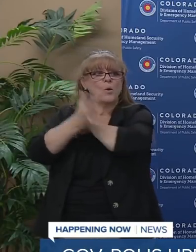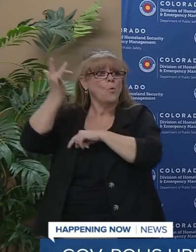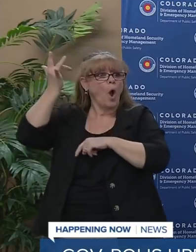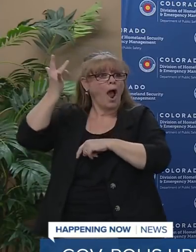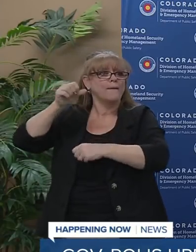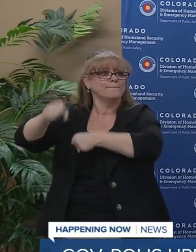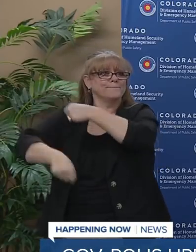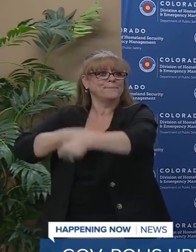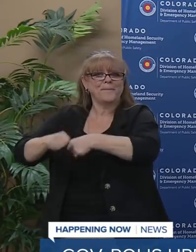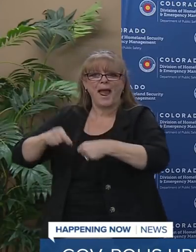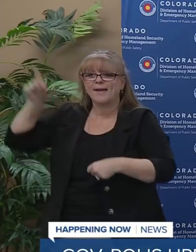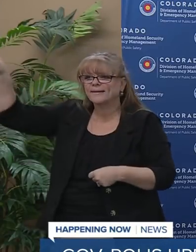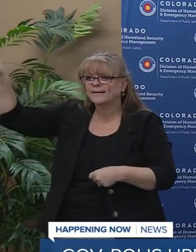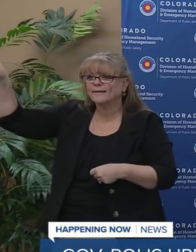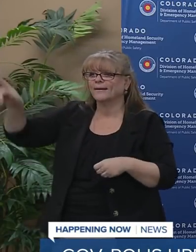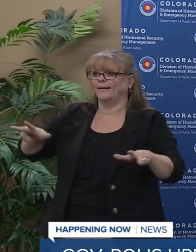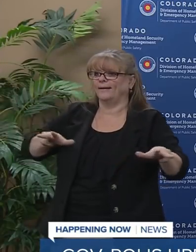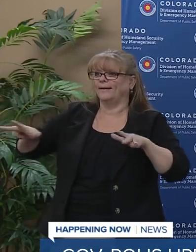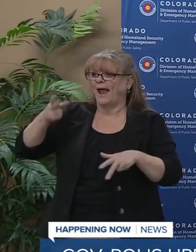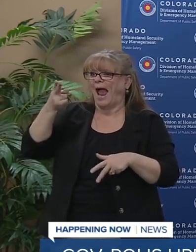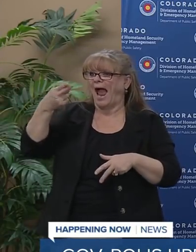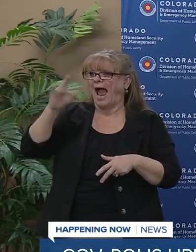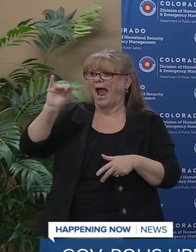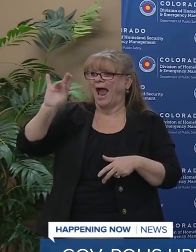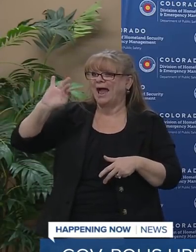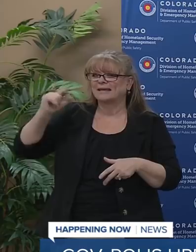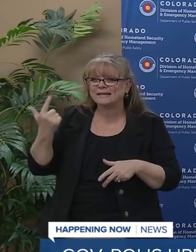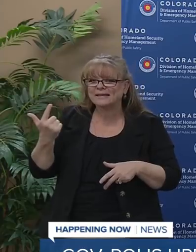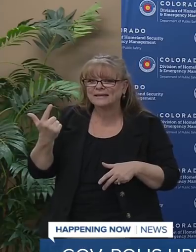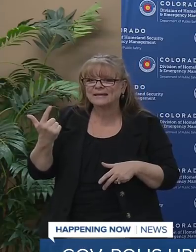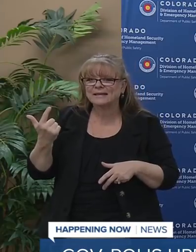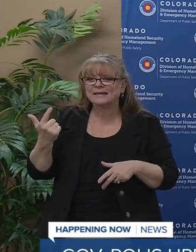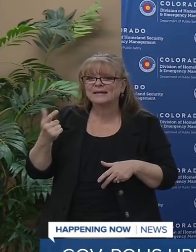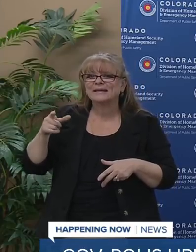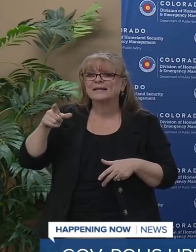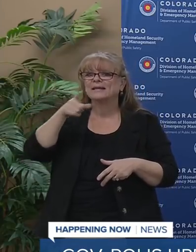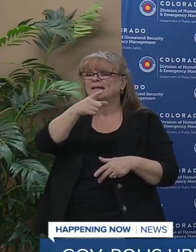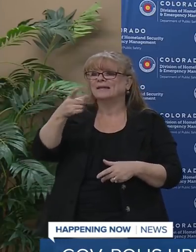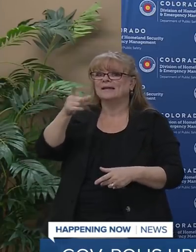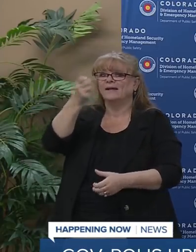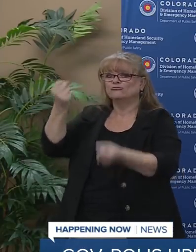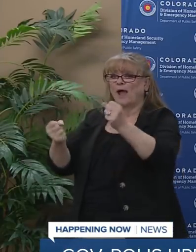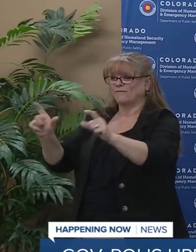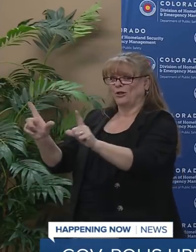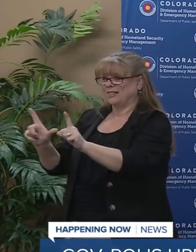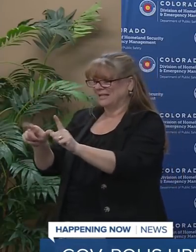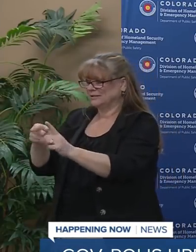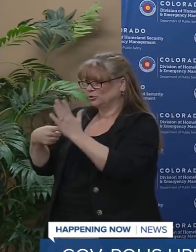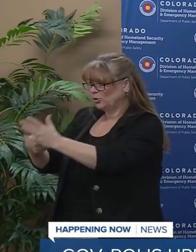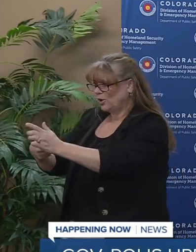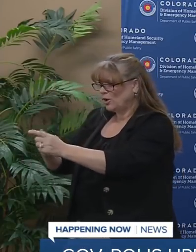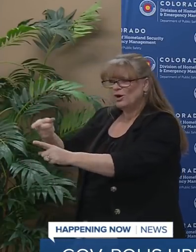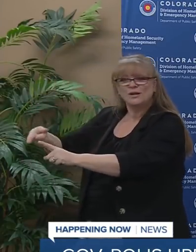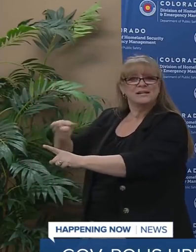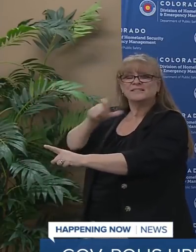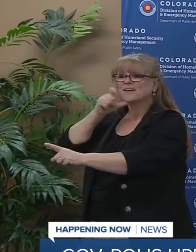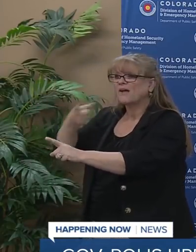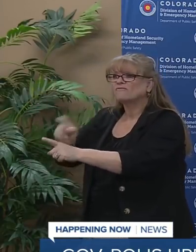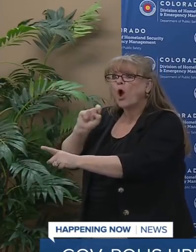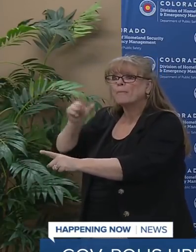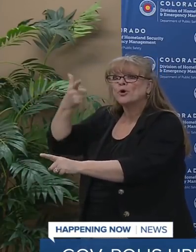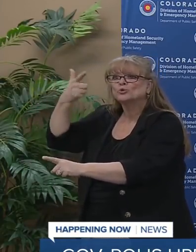and so forth, and a check of their license plate shows that they're not local. Some of them are out of state, but some of them are clearly not